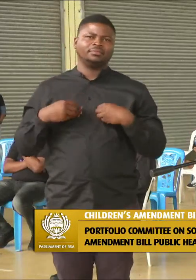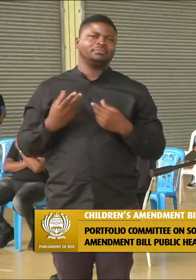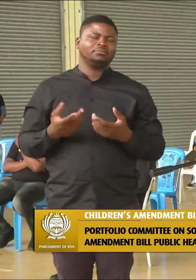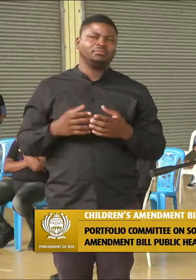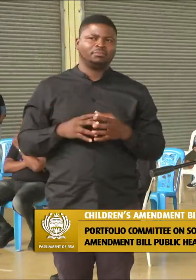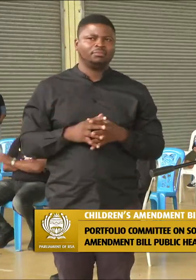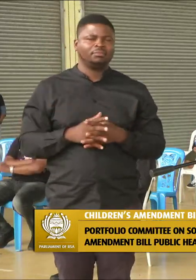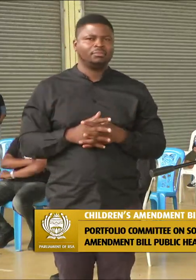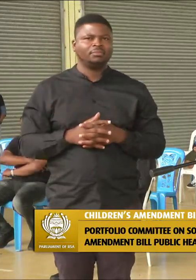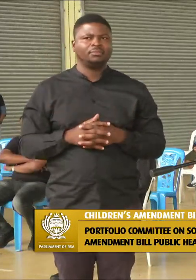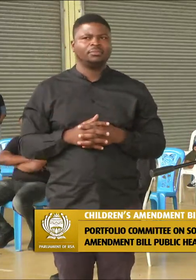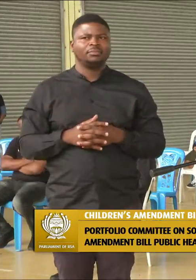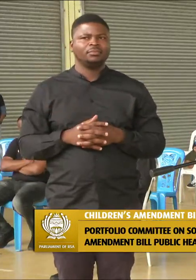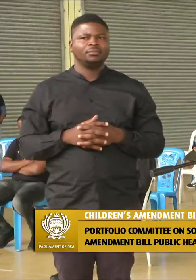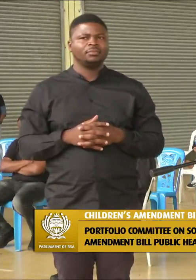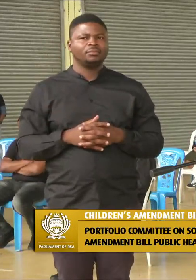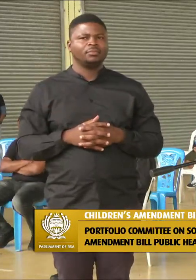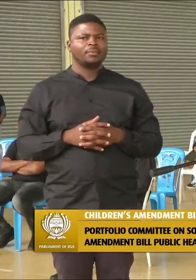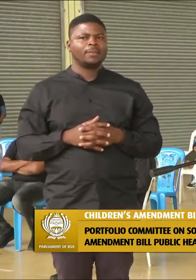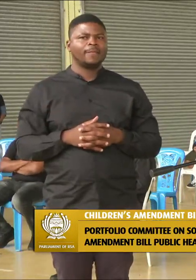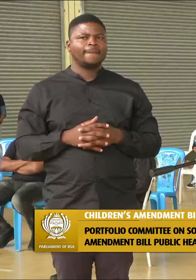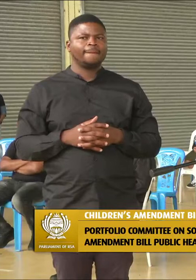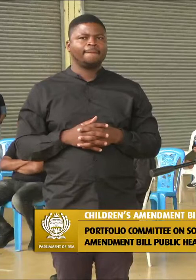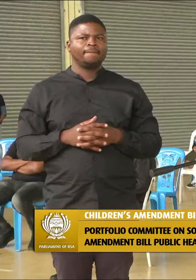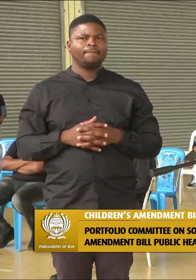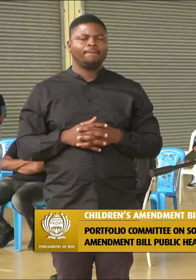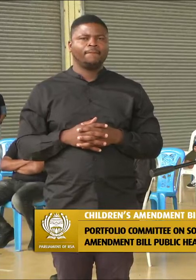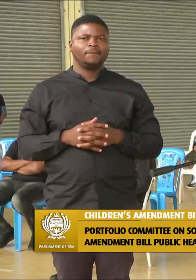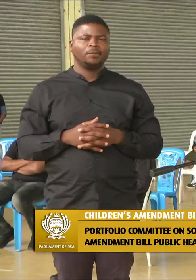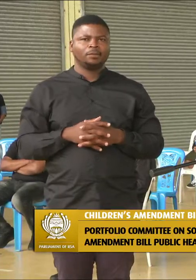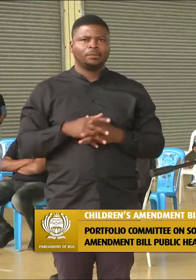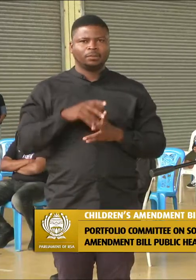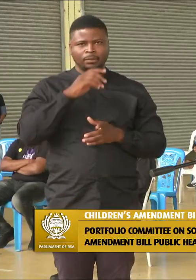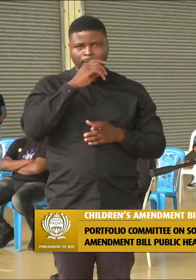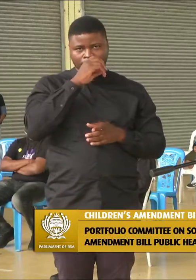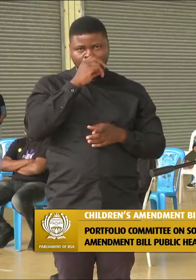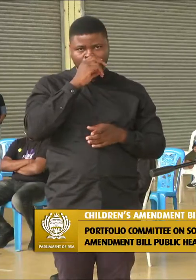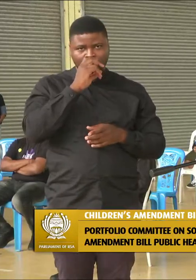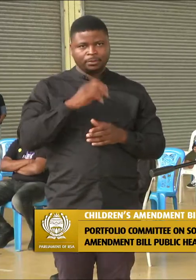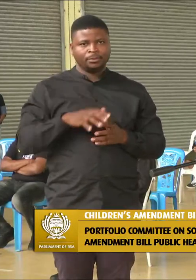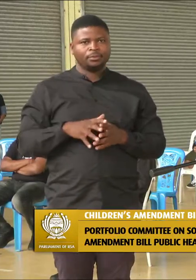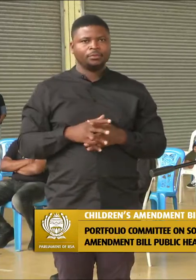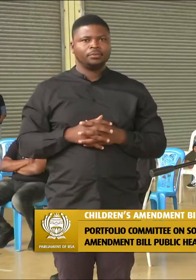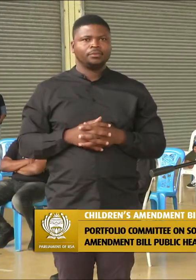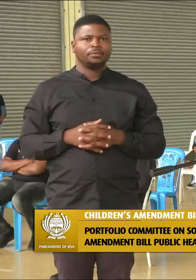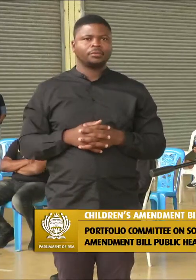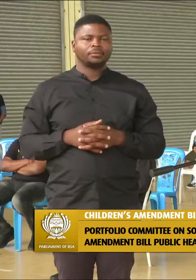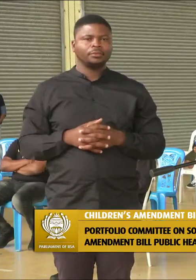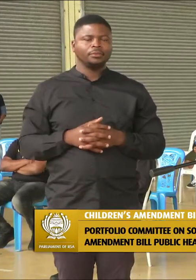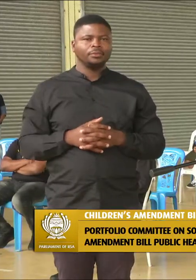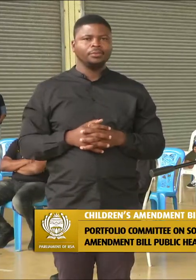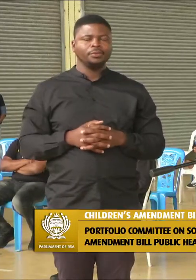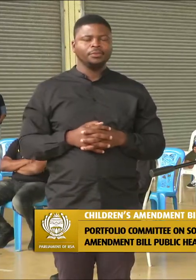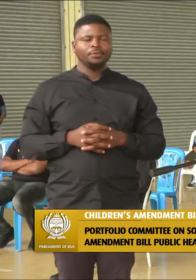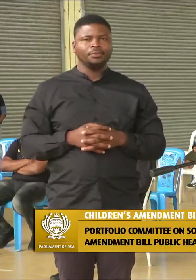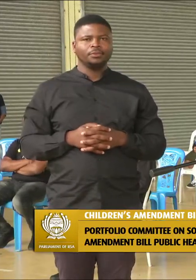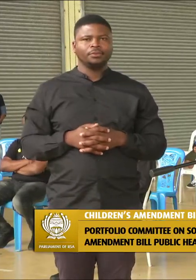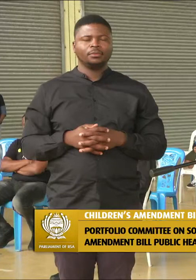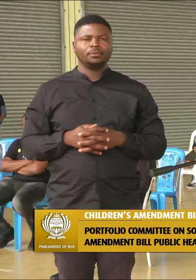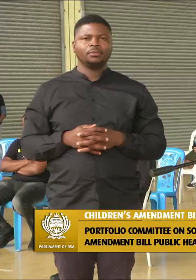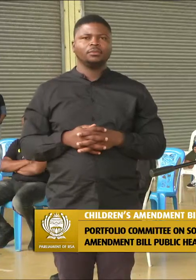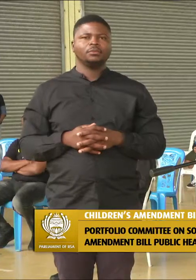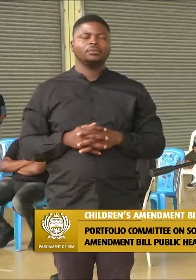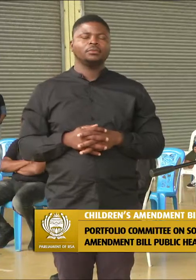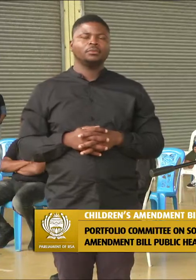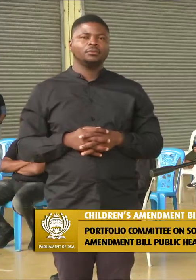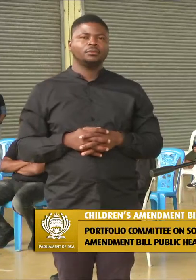ECD adlulisele eminyangweni wezemfundo asilindeleke ukuthi kube namanye ama ECD azoba oqhibukhowe